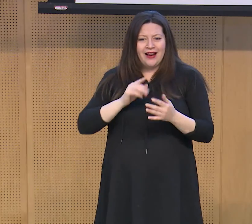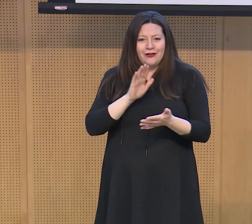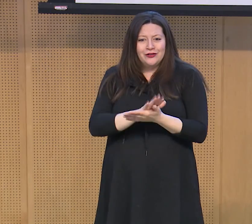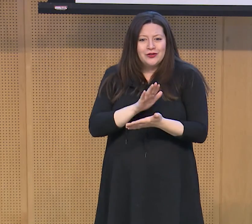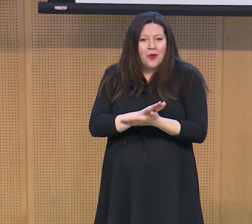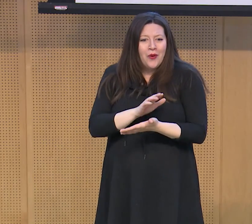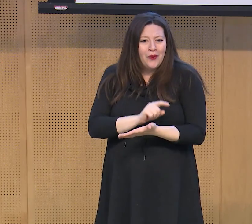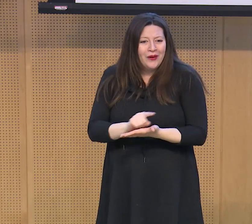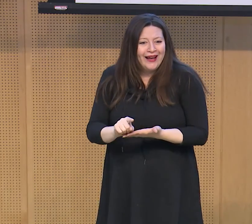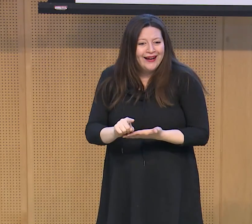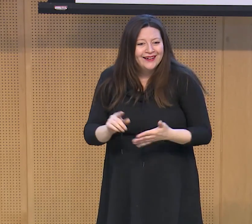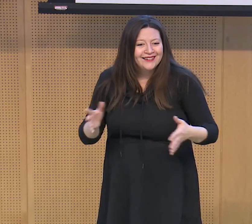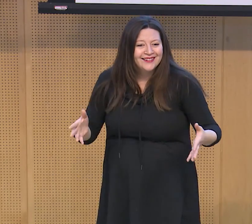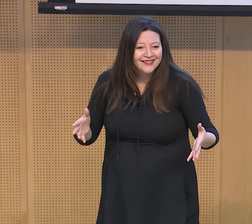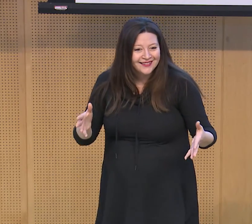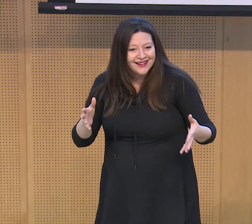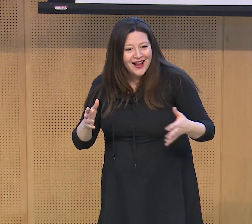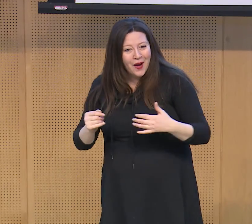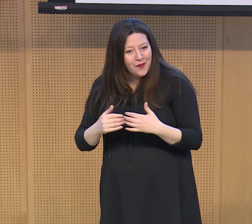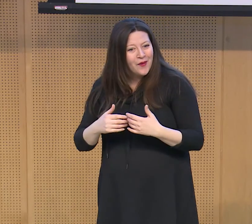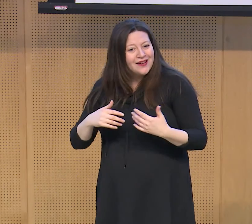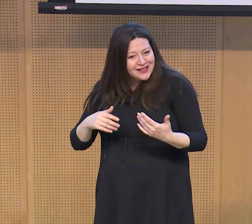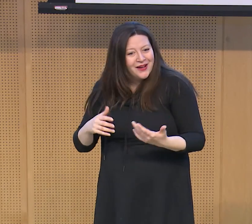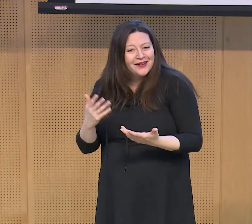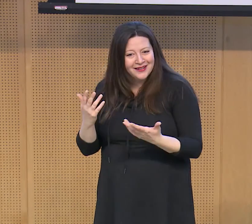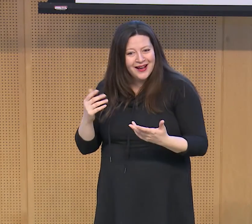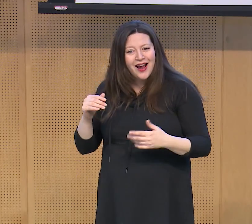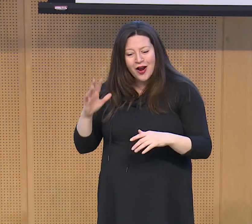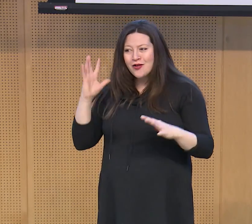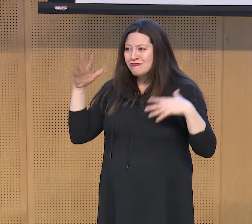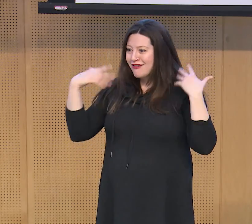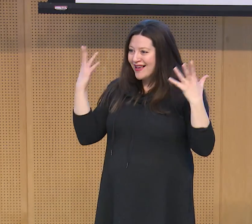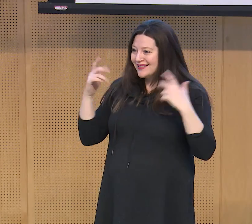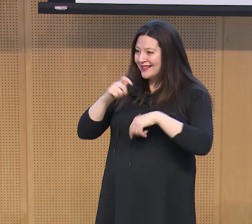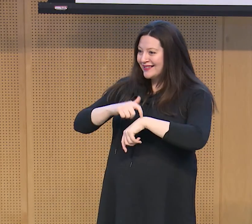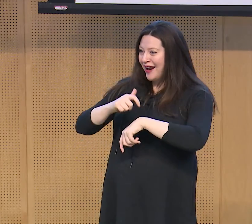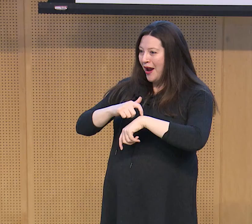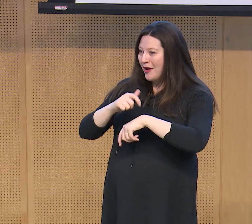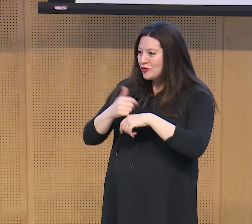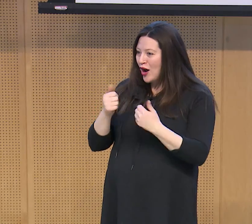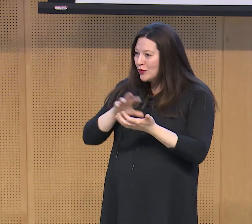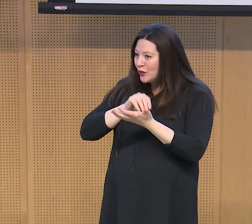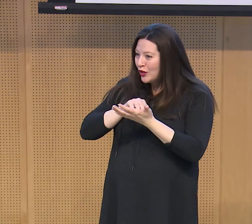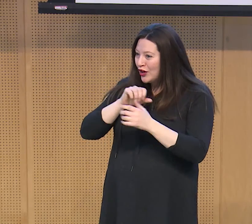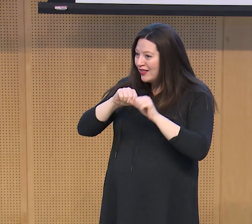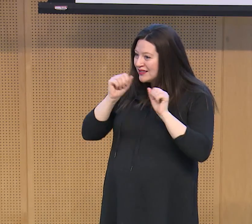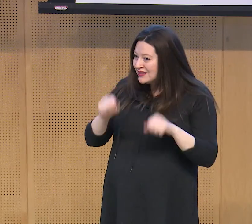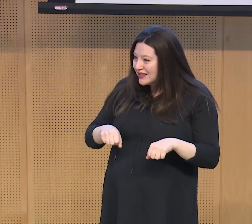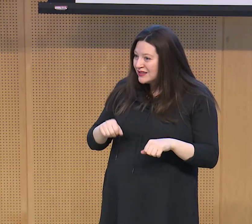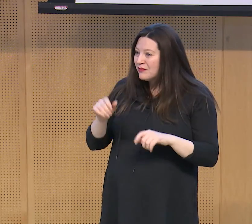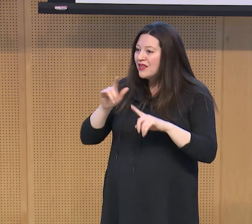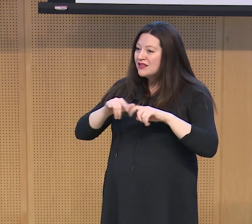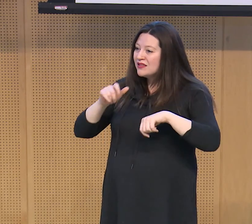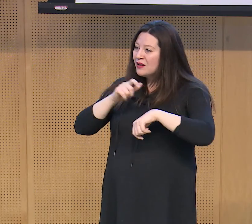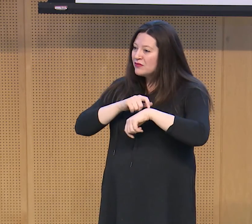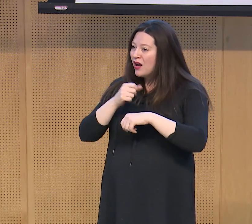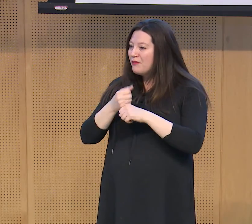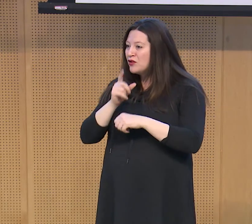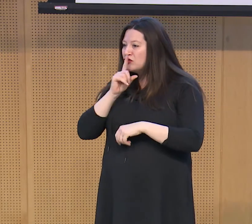they started right in the beginning of the first week of school. It was crazy trying to learn the new system at the